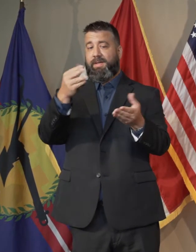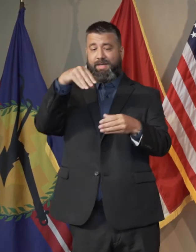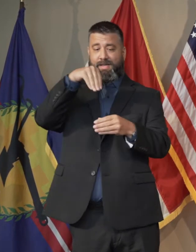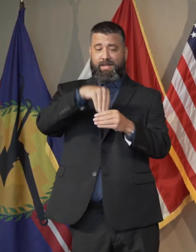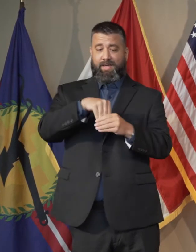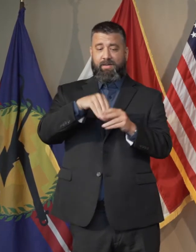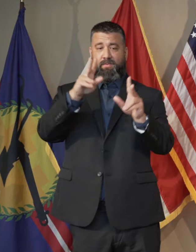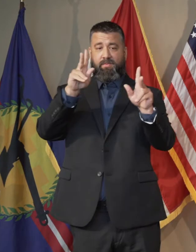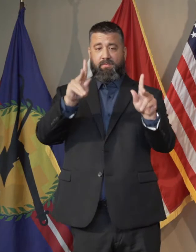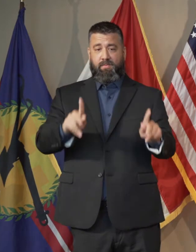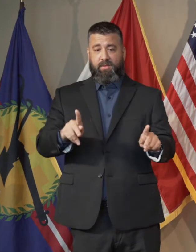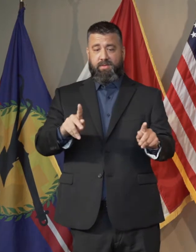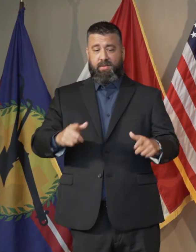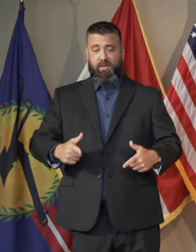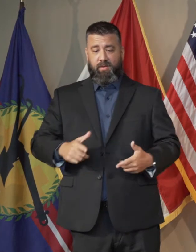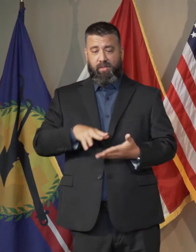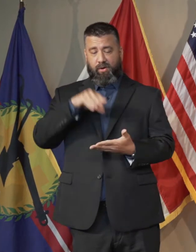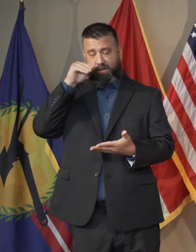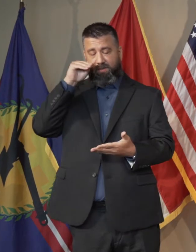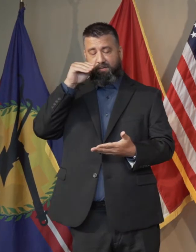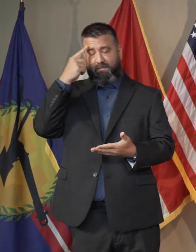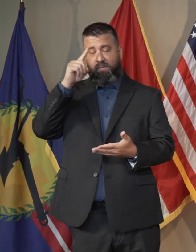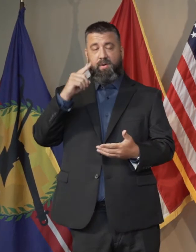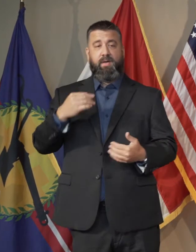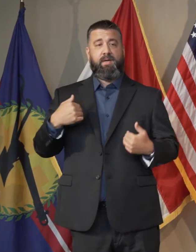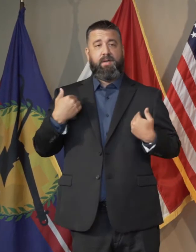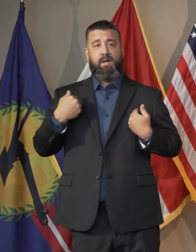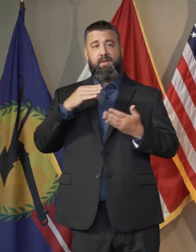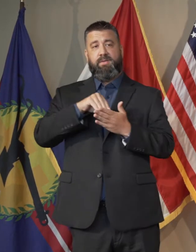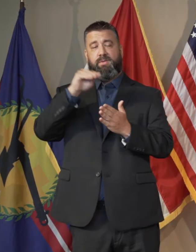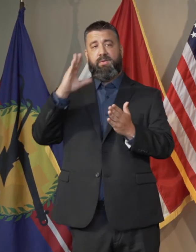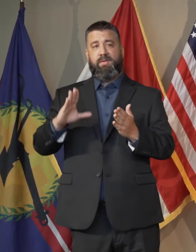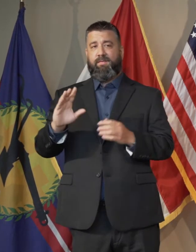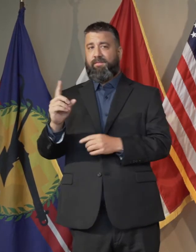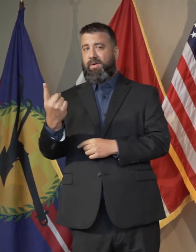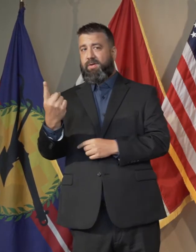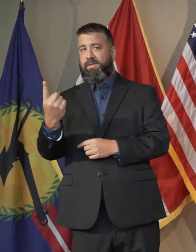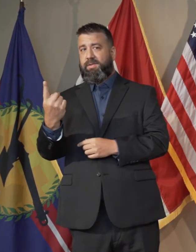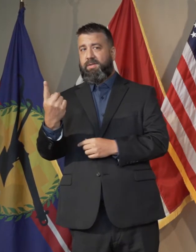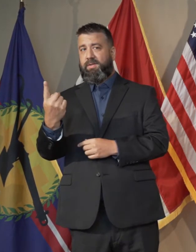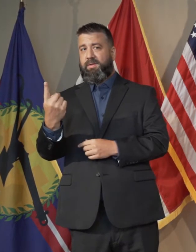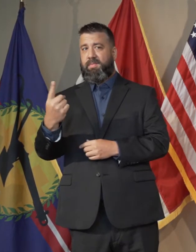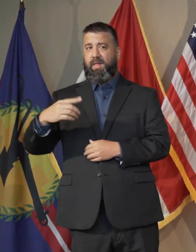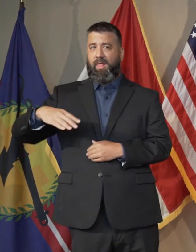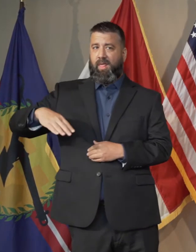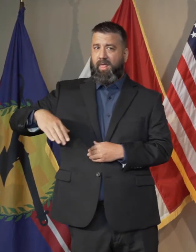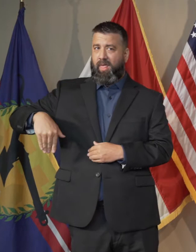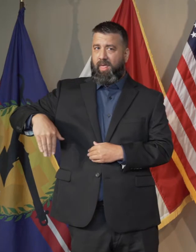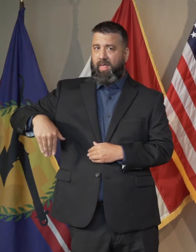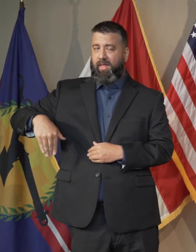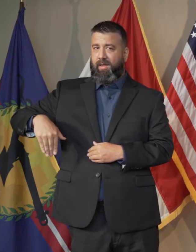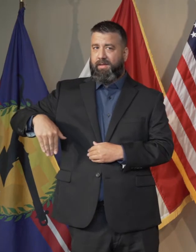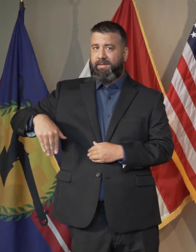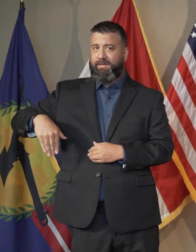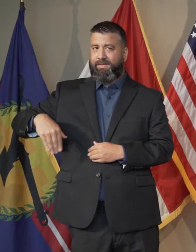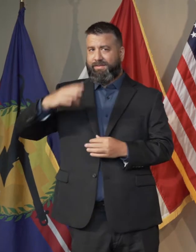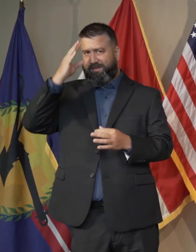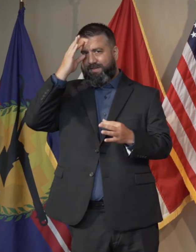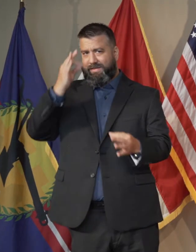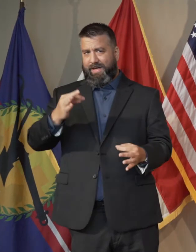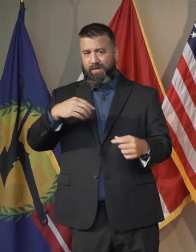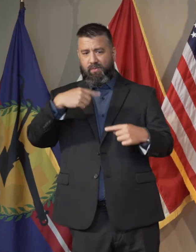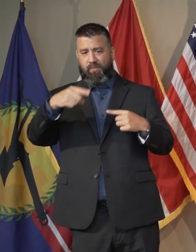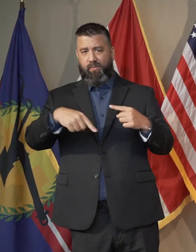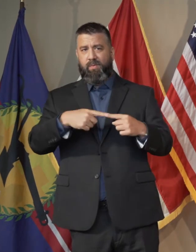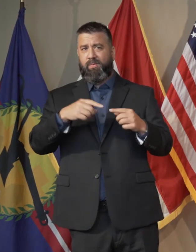in-school learning for younger students first, but we're not yet ready to make a prediction on what